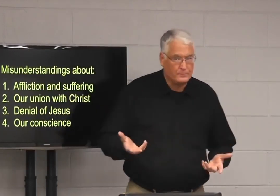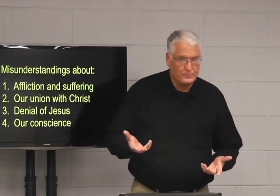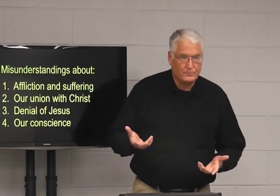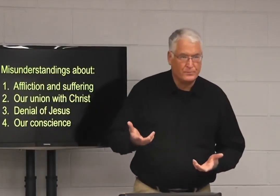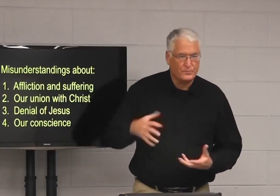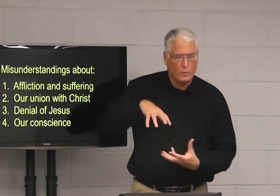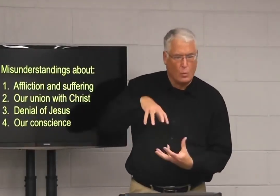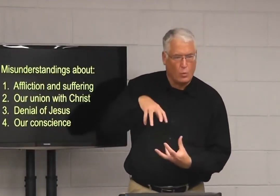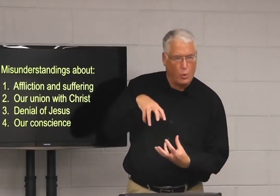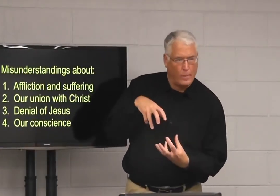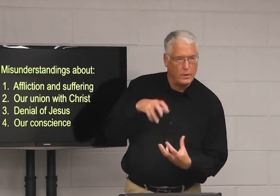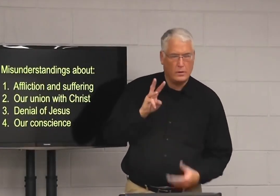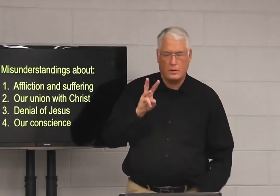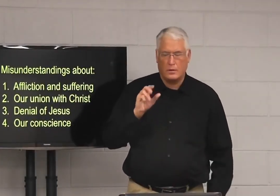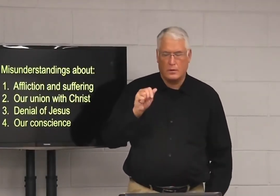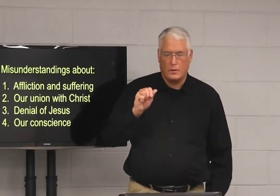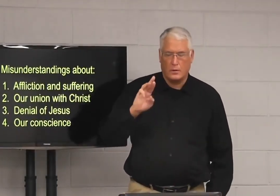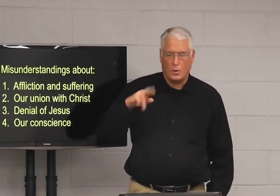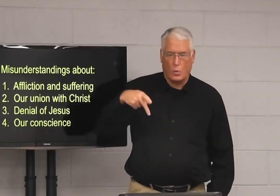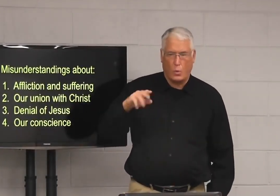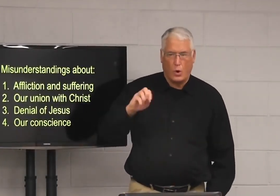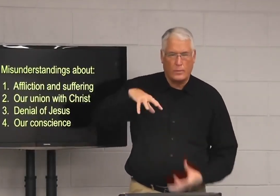happens to that chair? It starts to warp.